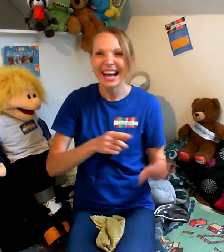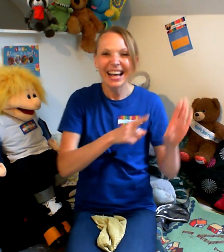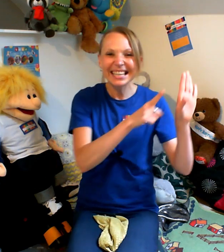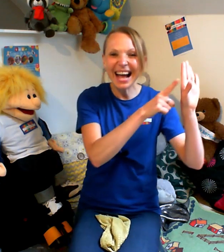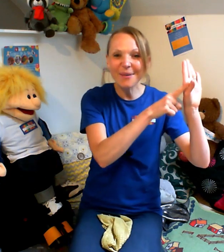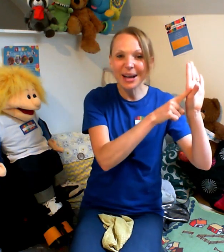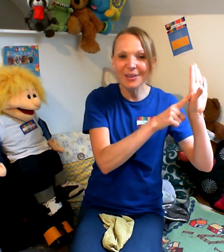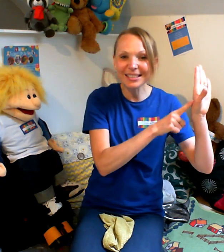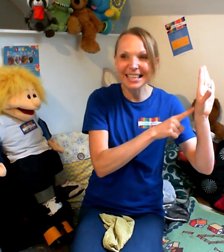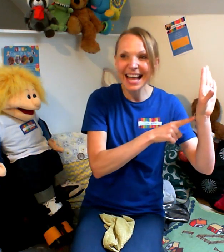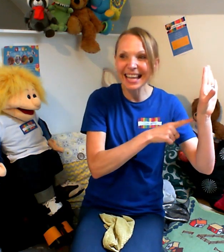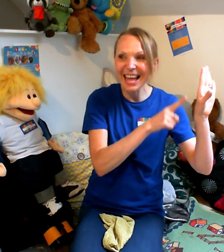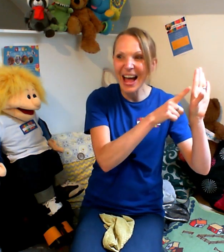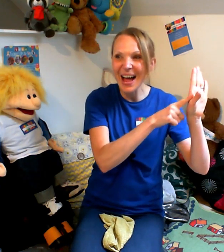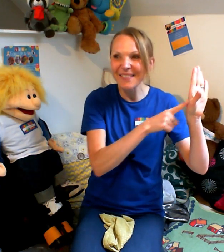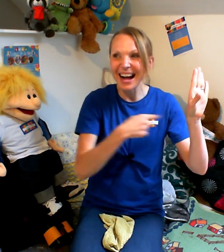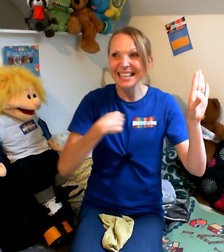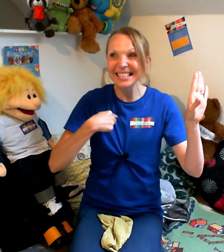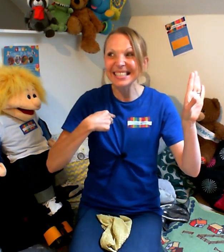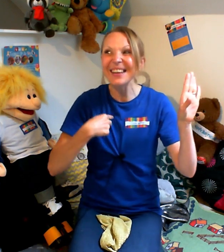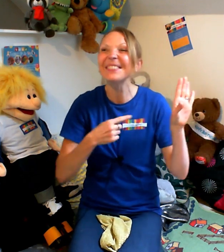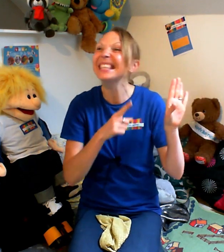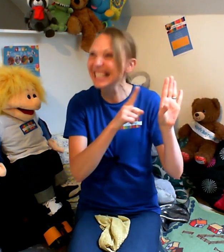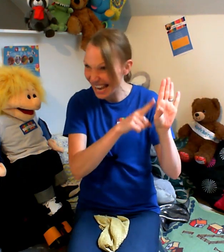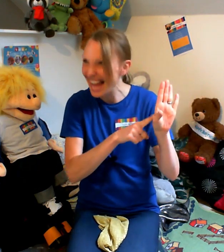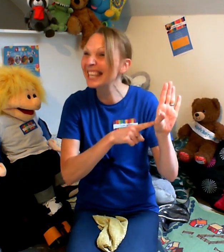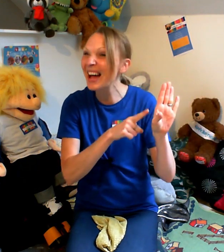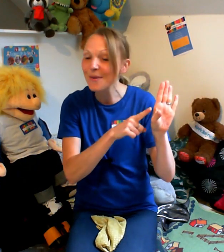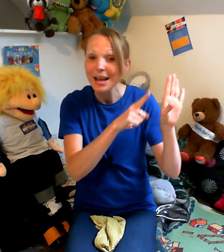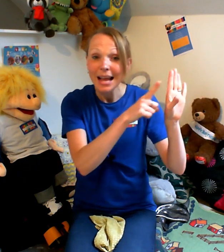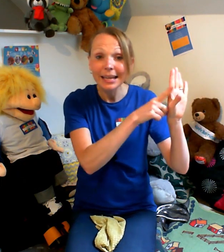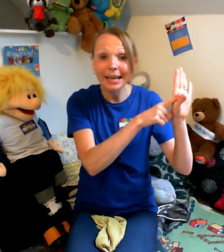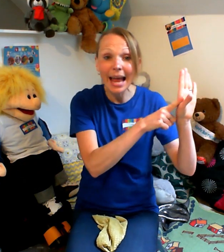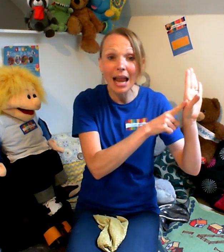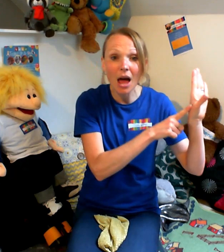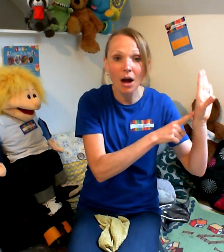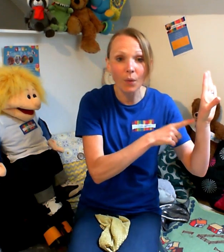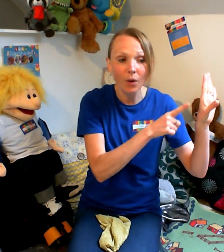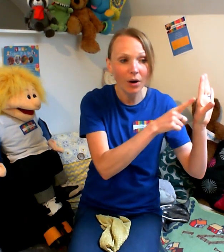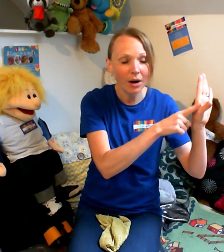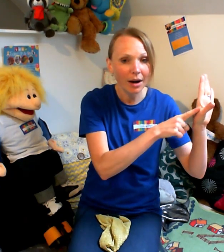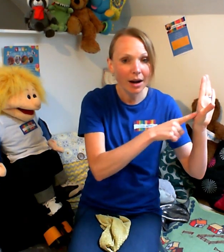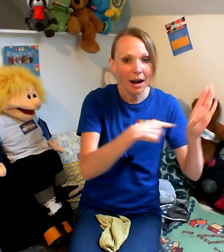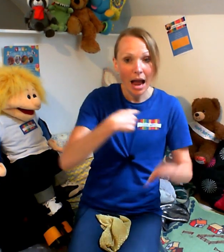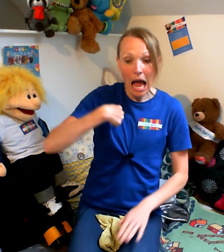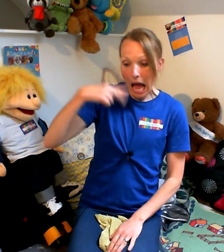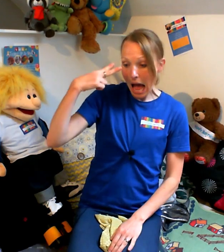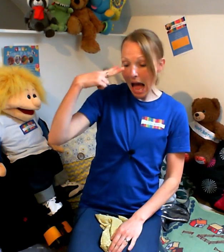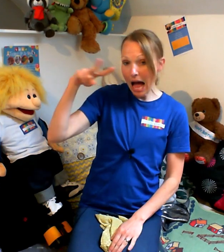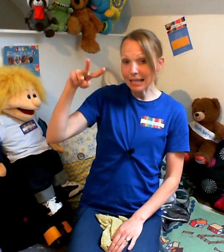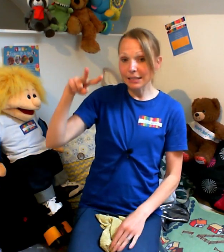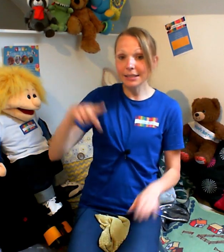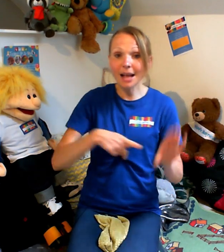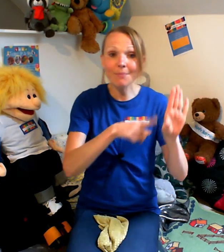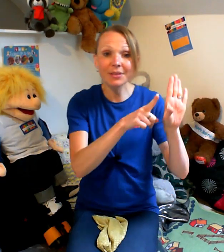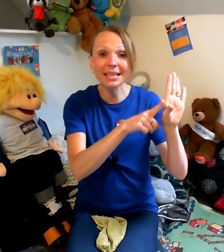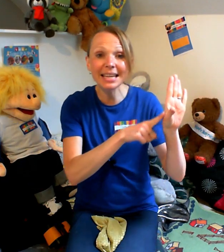Yellow. Now we're going on to yellow. I see something yellow. Yellow. I see something